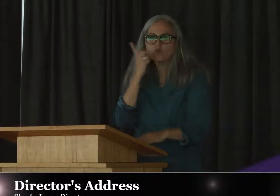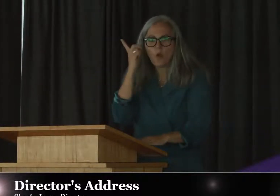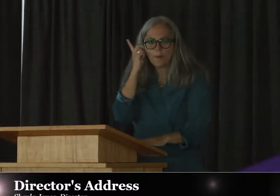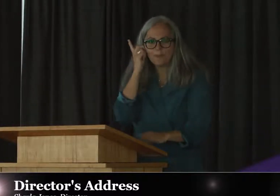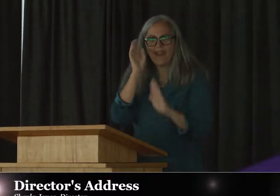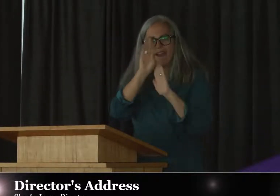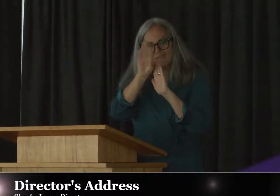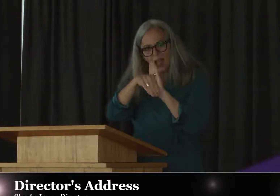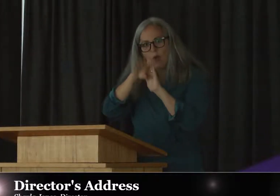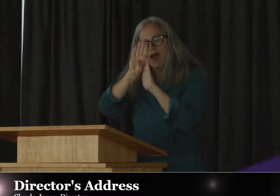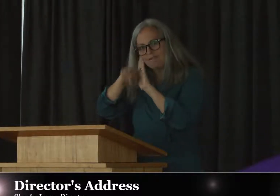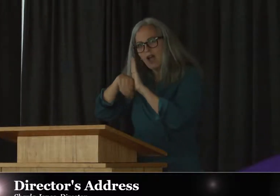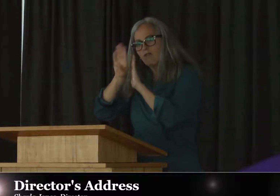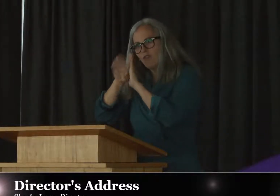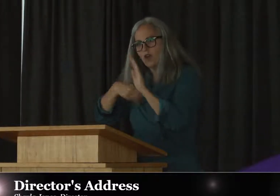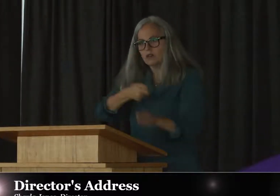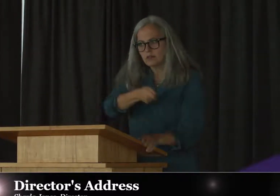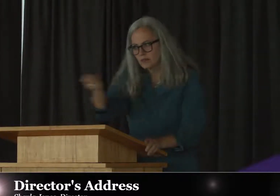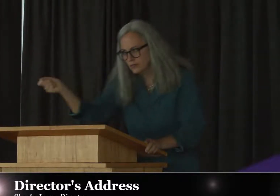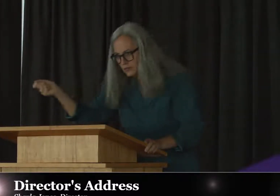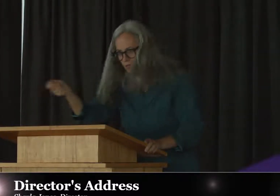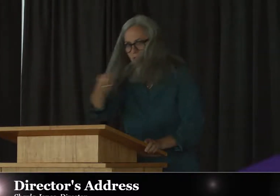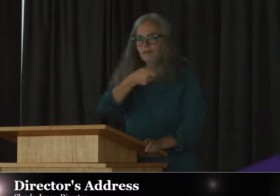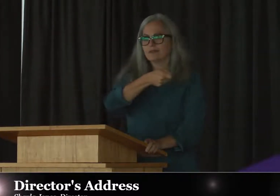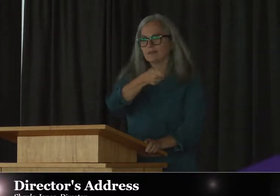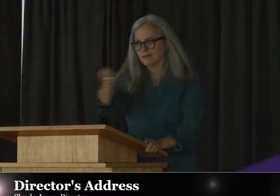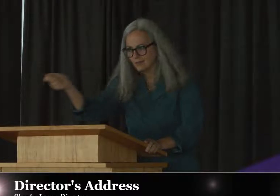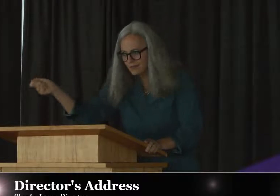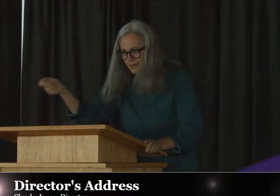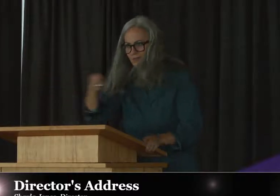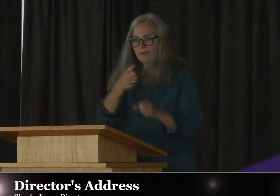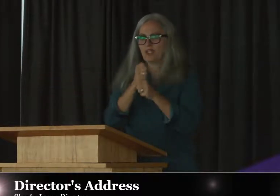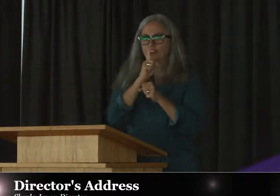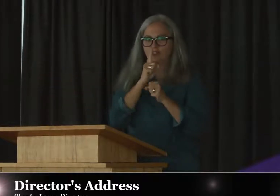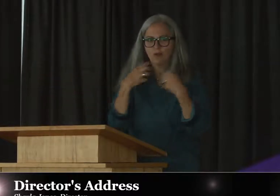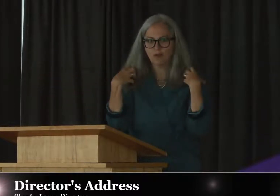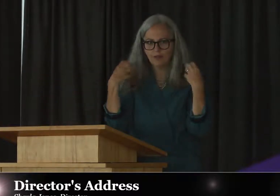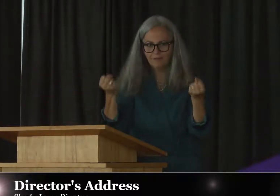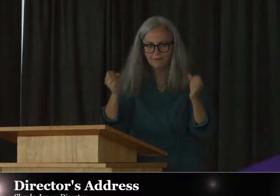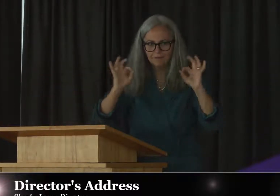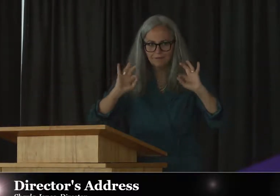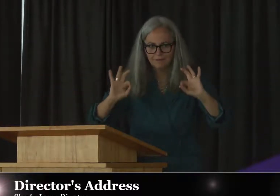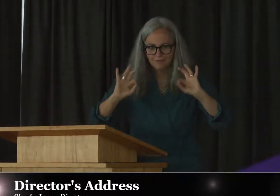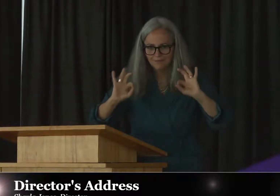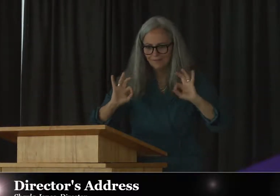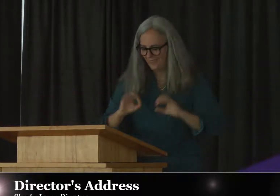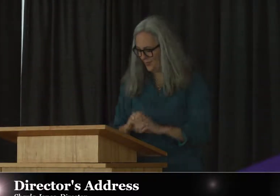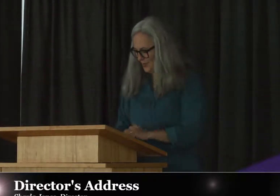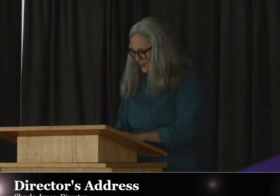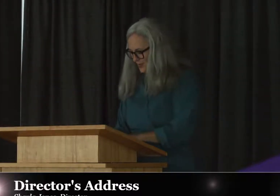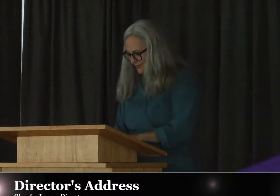Who checked on you every night in the dorms, every half hour, checking to make sure you are okay, safe and healthy?